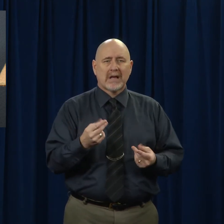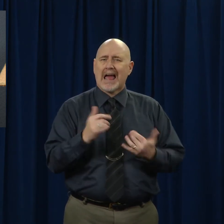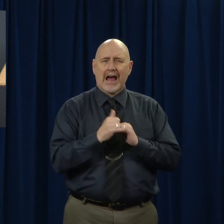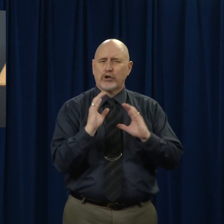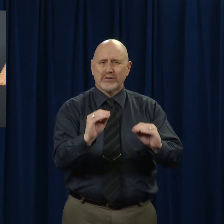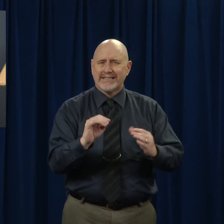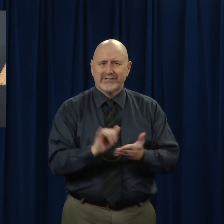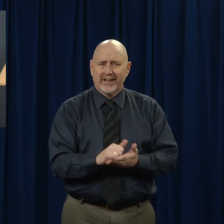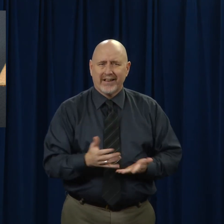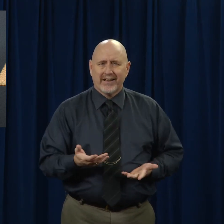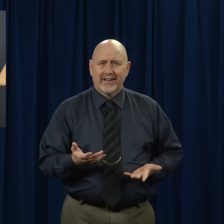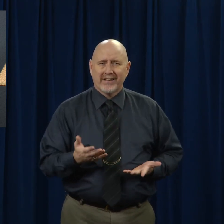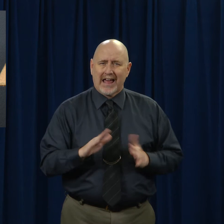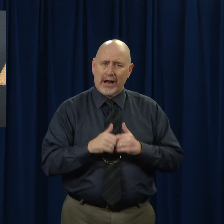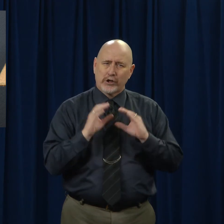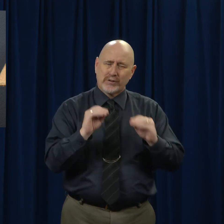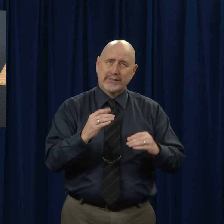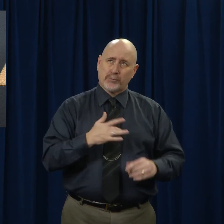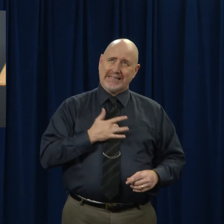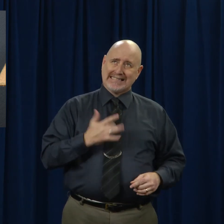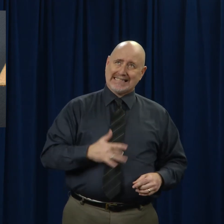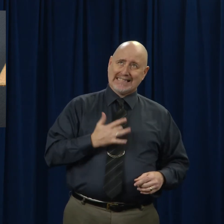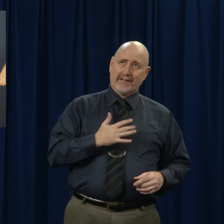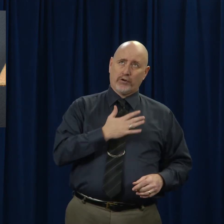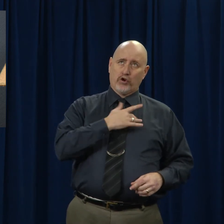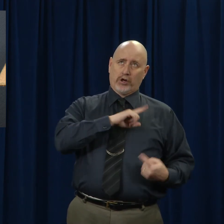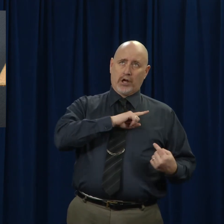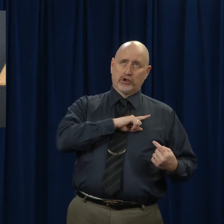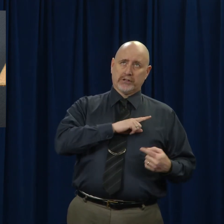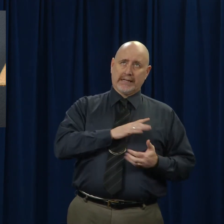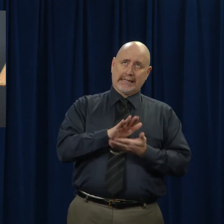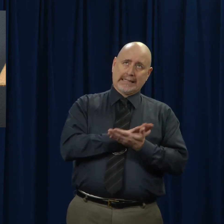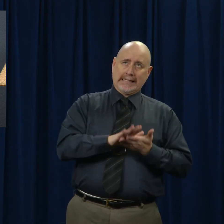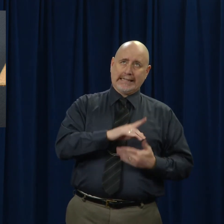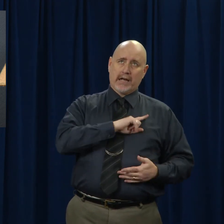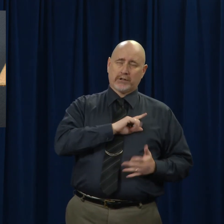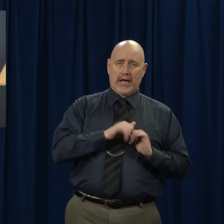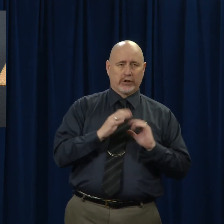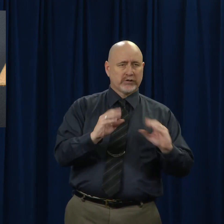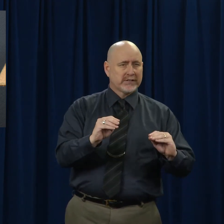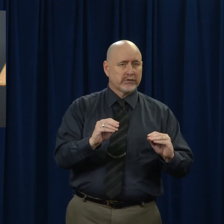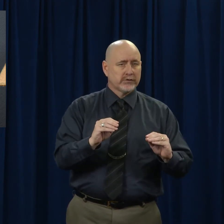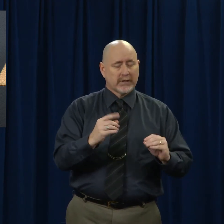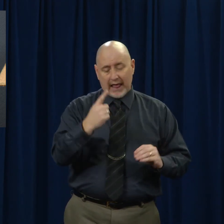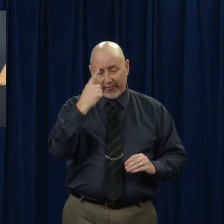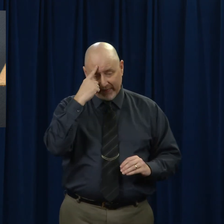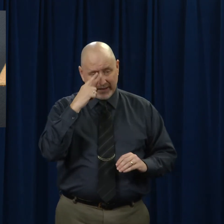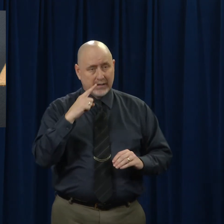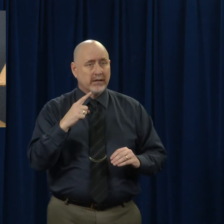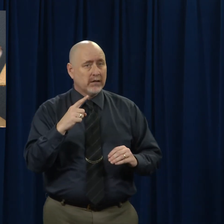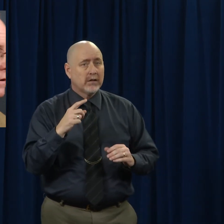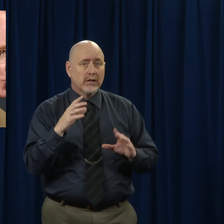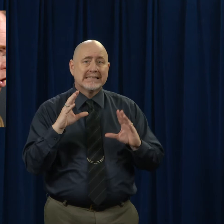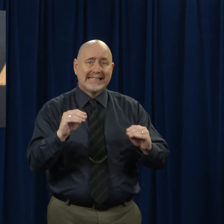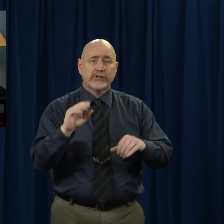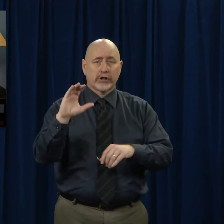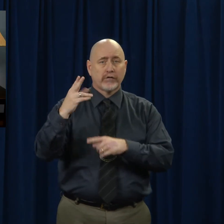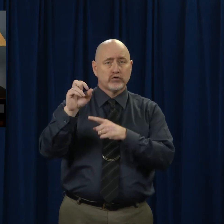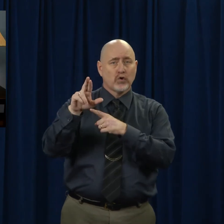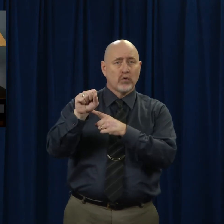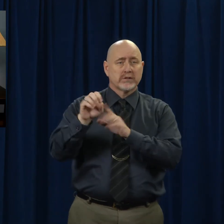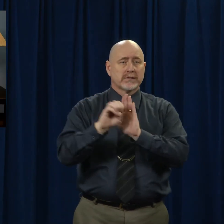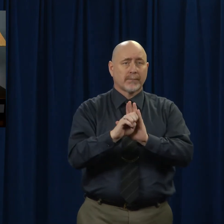do you teach that? How do you teach to be sensitive to your conscience and to live with a clean conscience? I think we do it with the teaching of